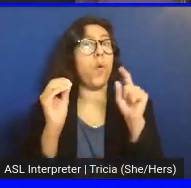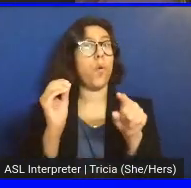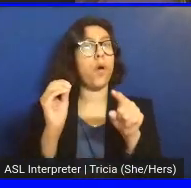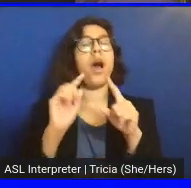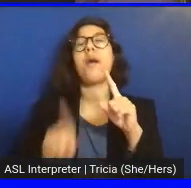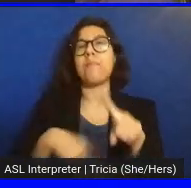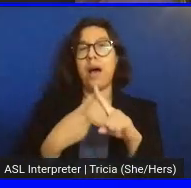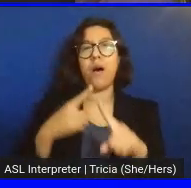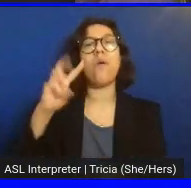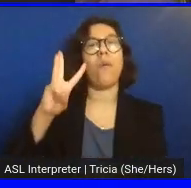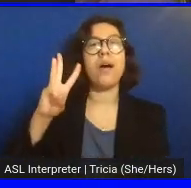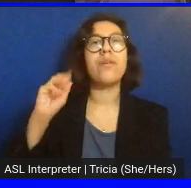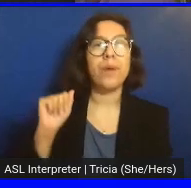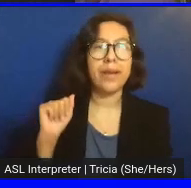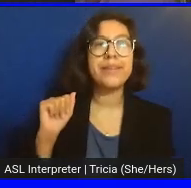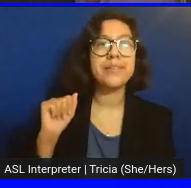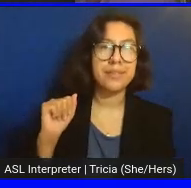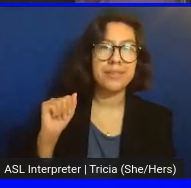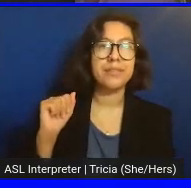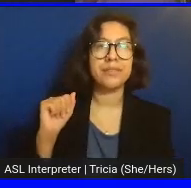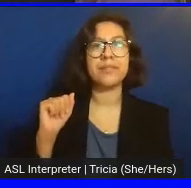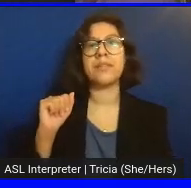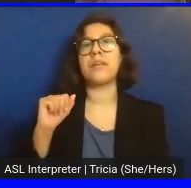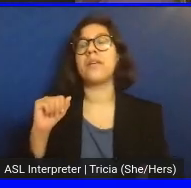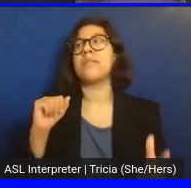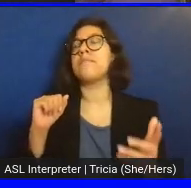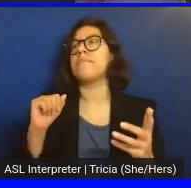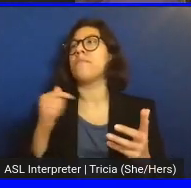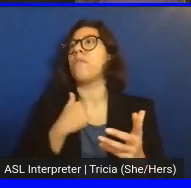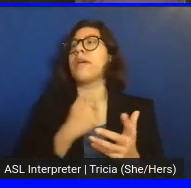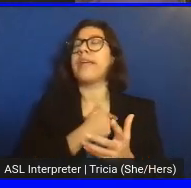wide awakes and figuring out if there could be